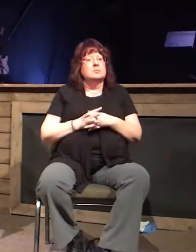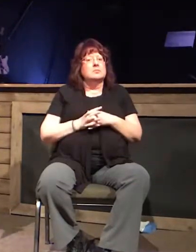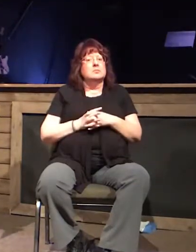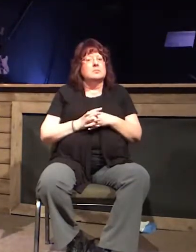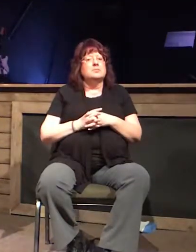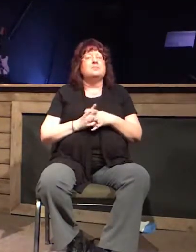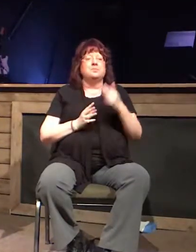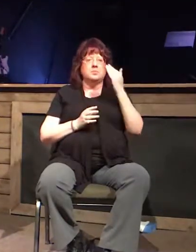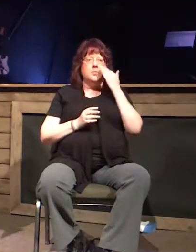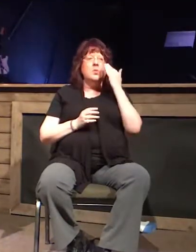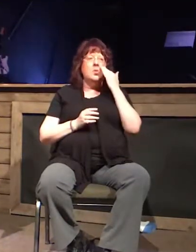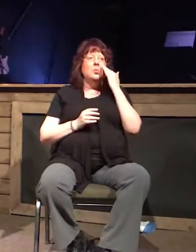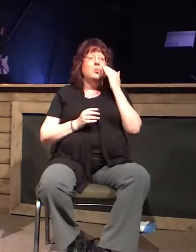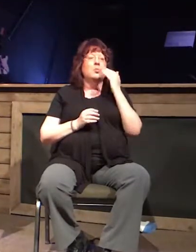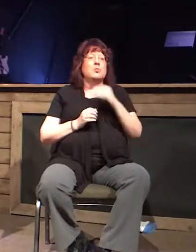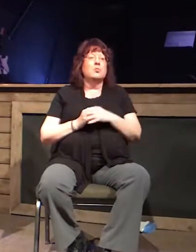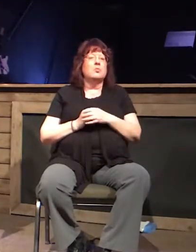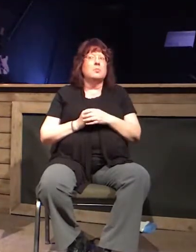But I know this.